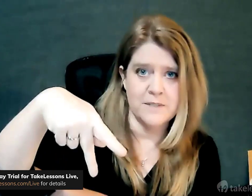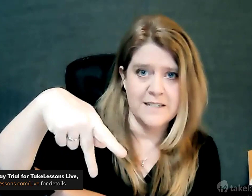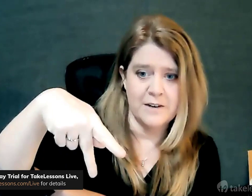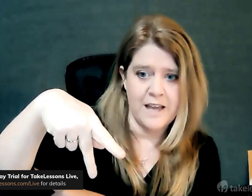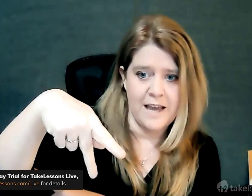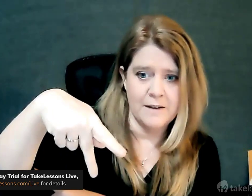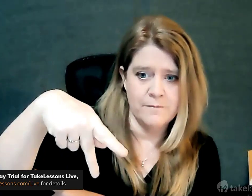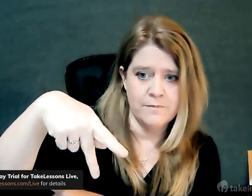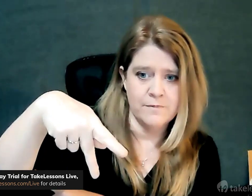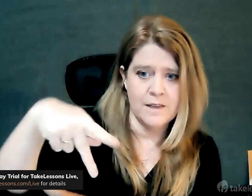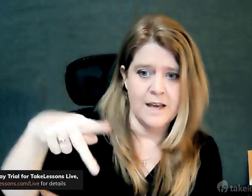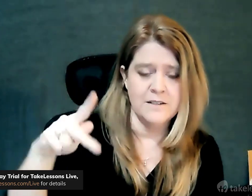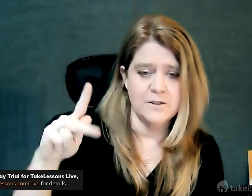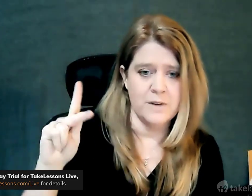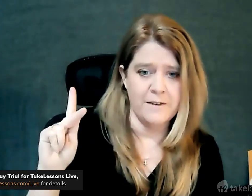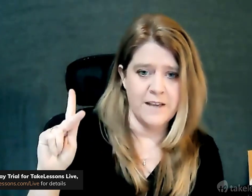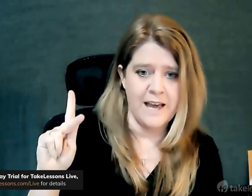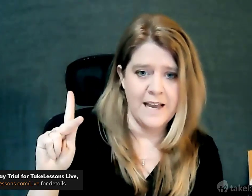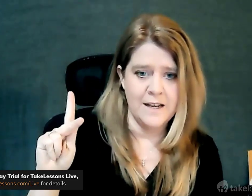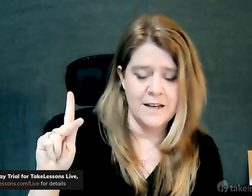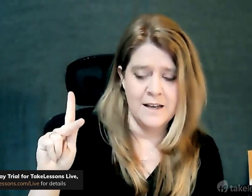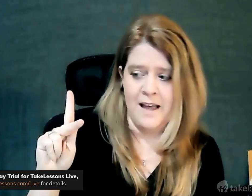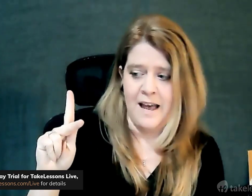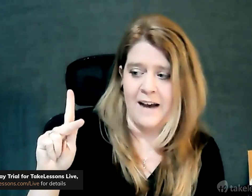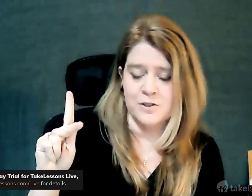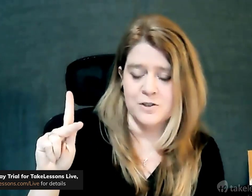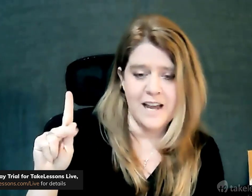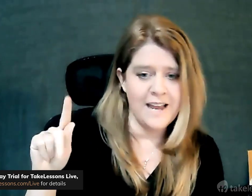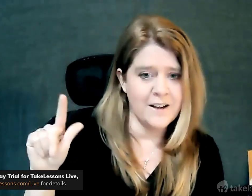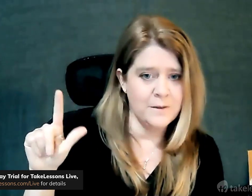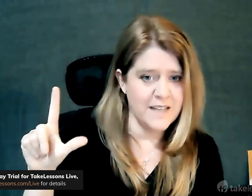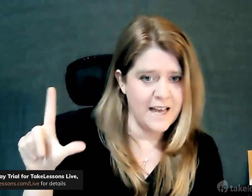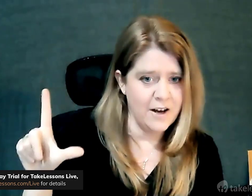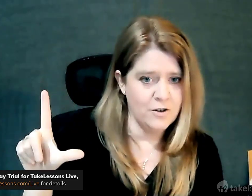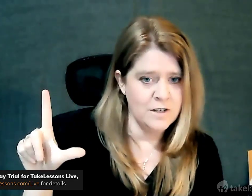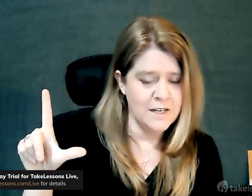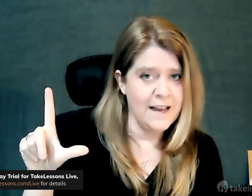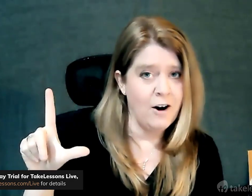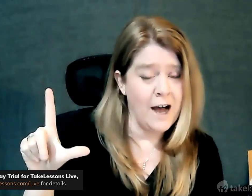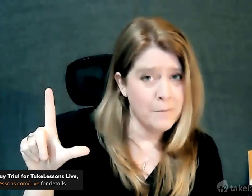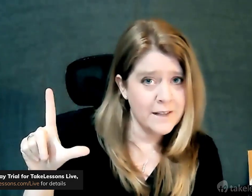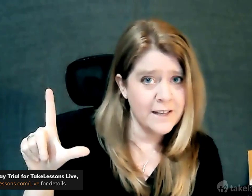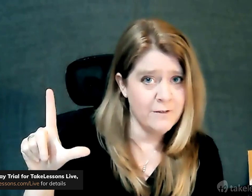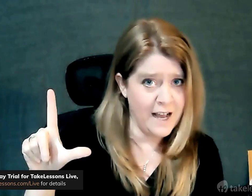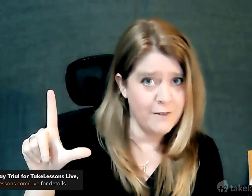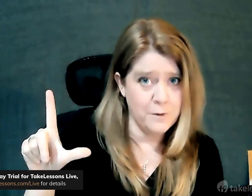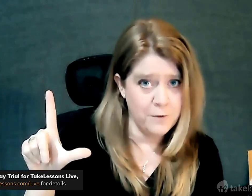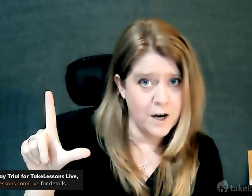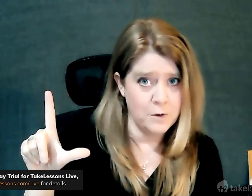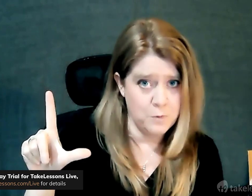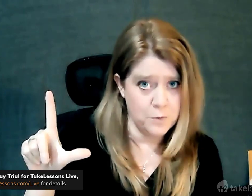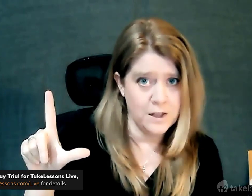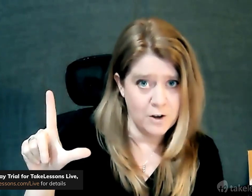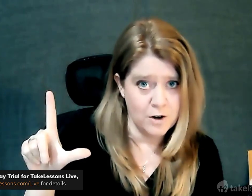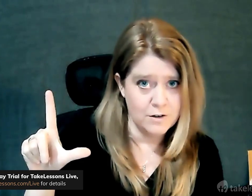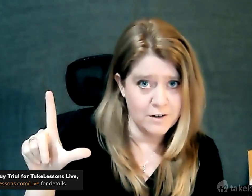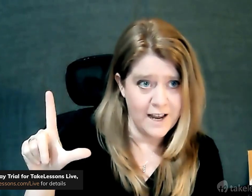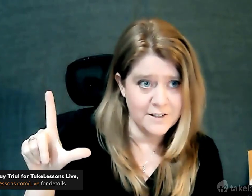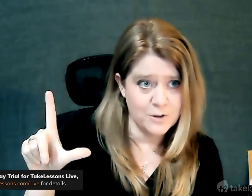down K. Okay, so we have K. After K comes L. Now, I believe in having fun when we learn, okay? So all of